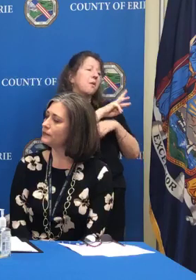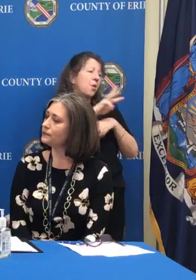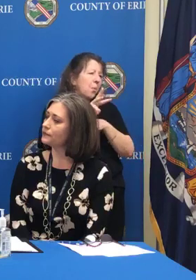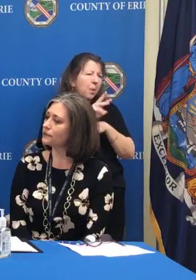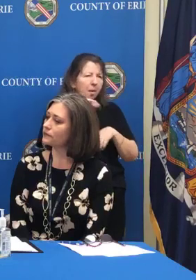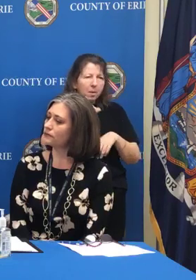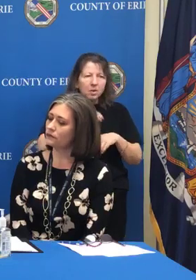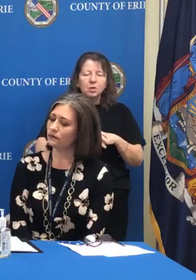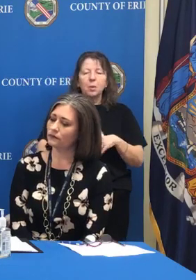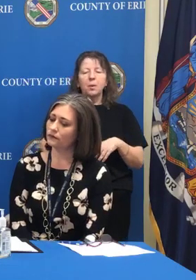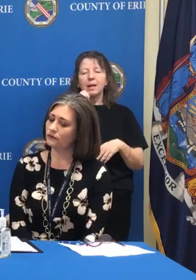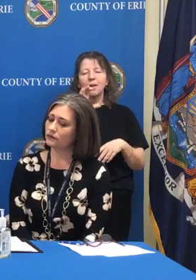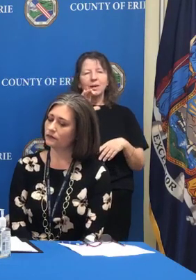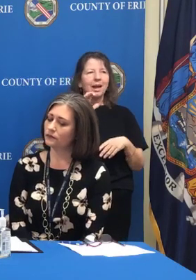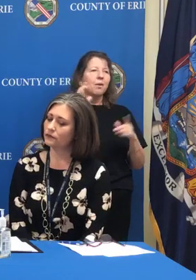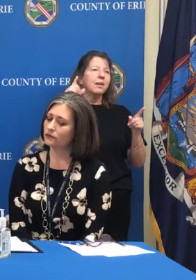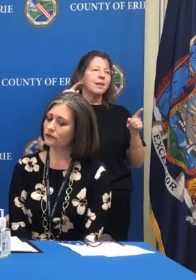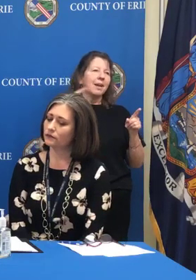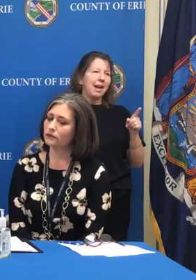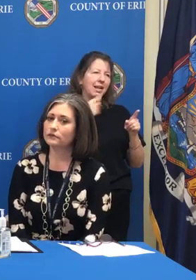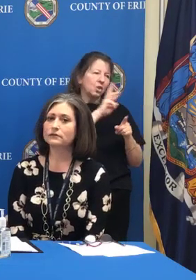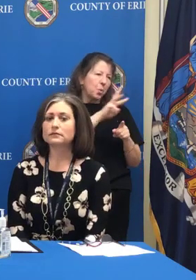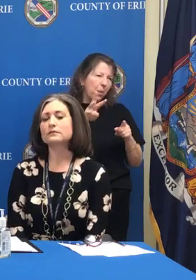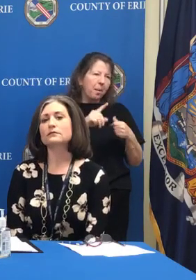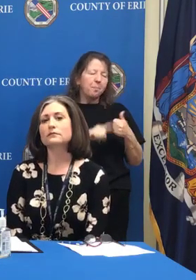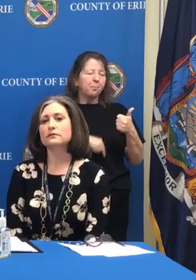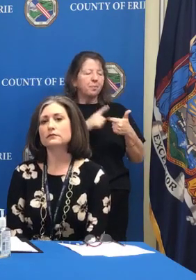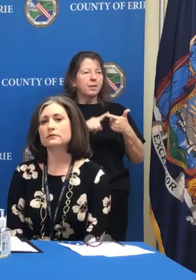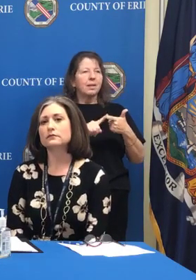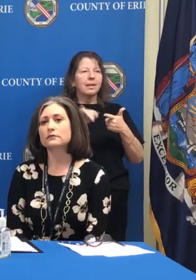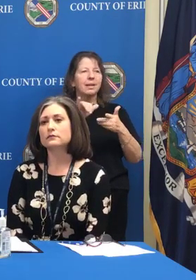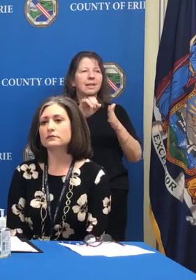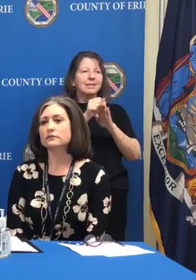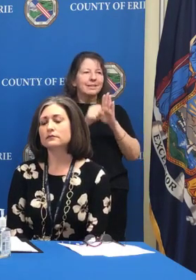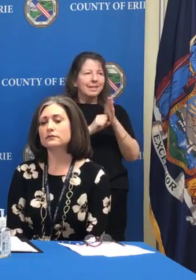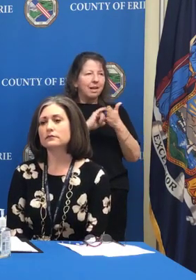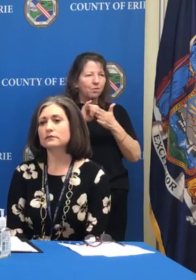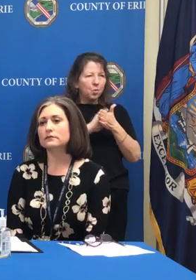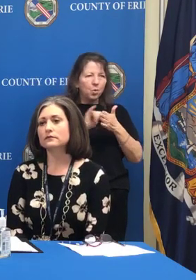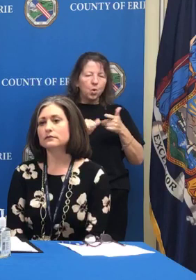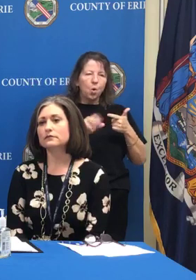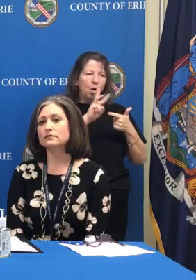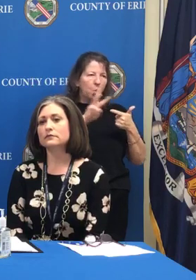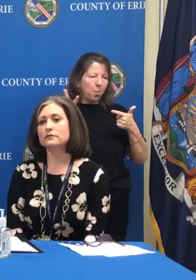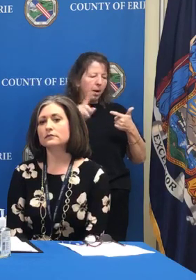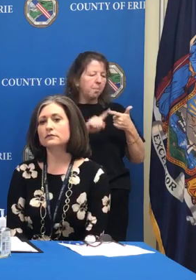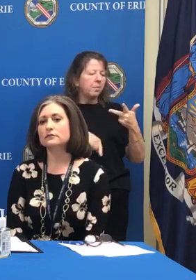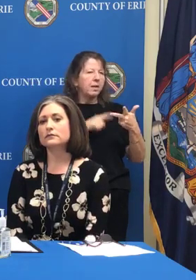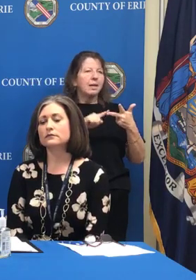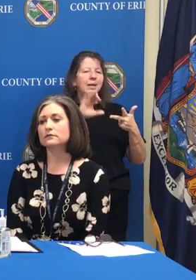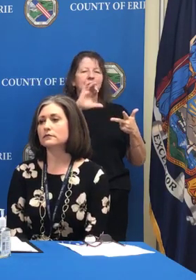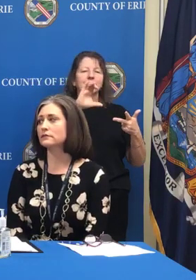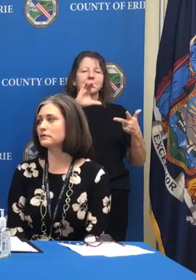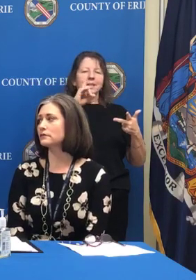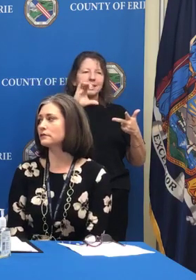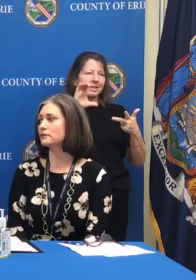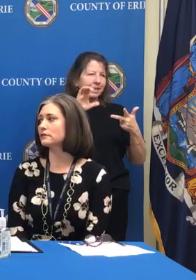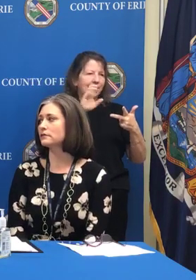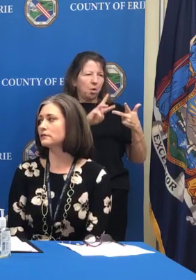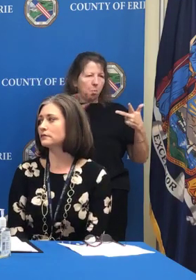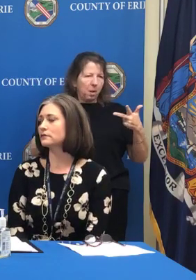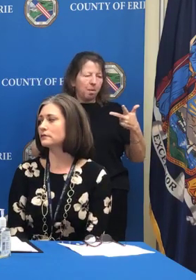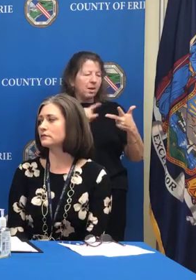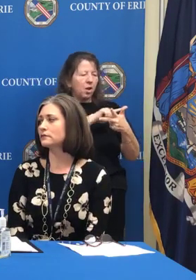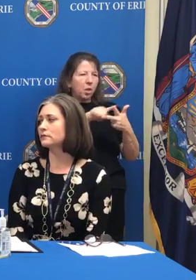about them, the Erie County website, the State of New York website, the CDC website. Every one of those websites has been